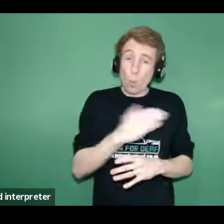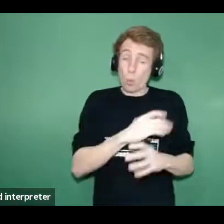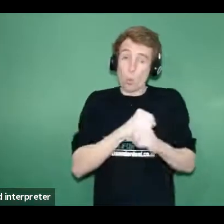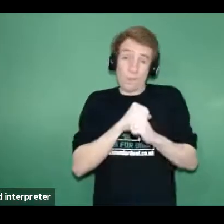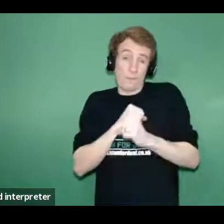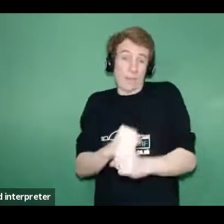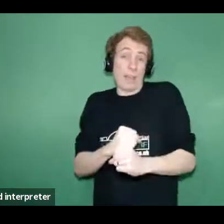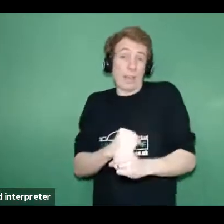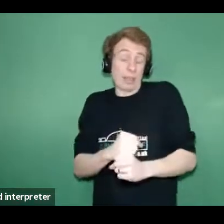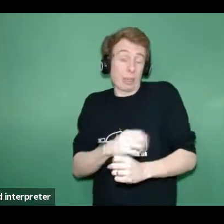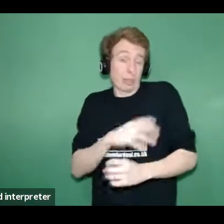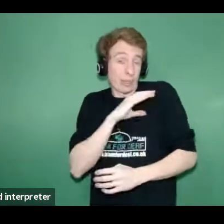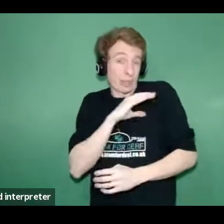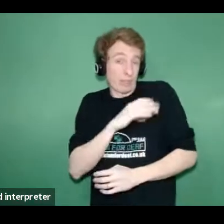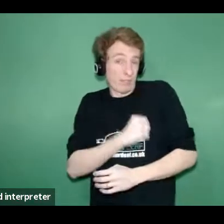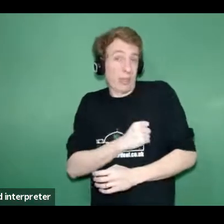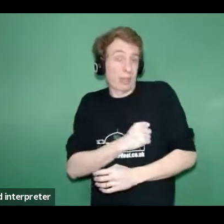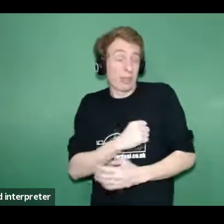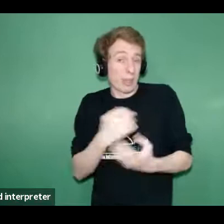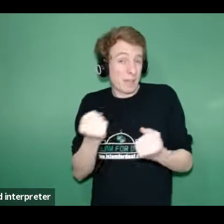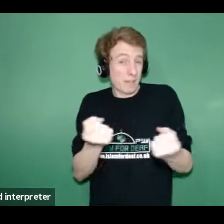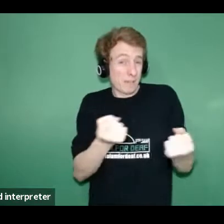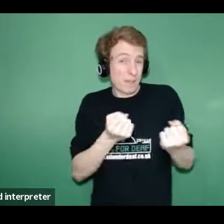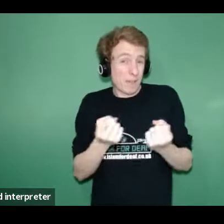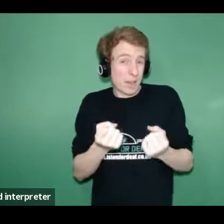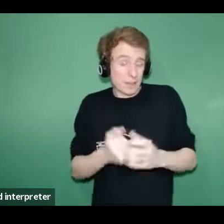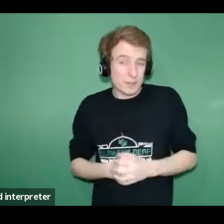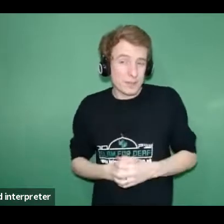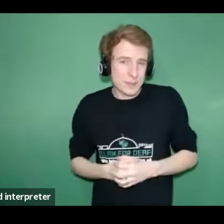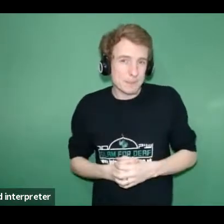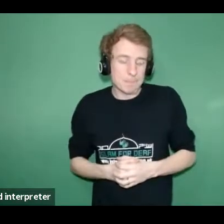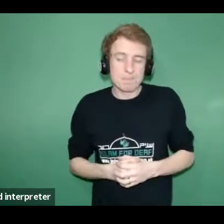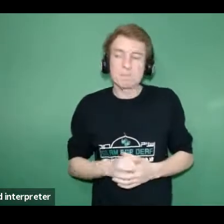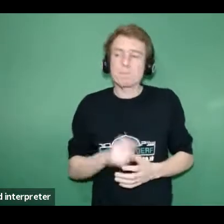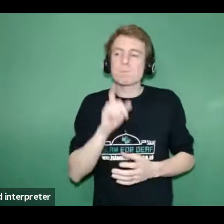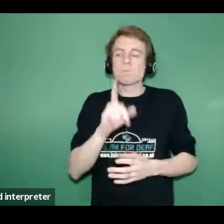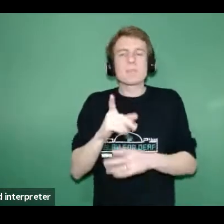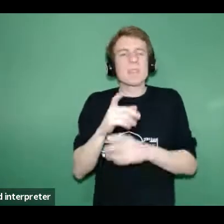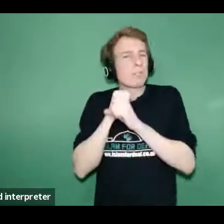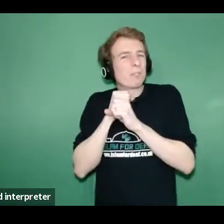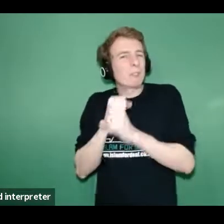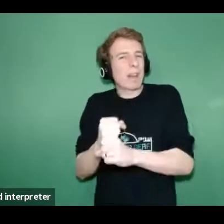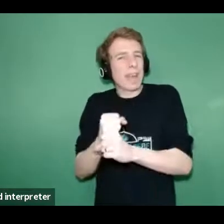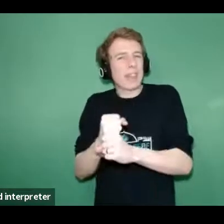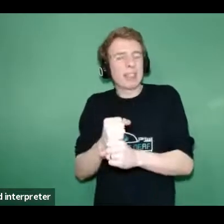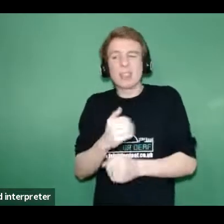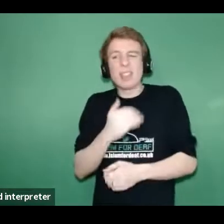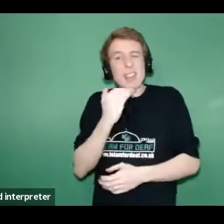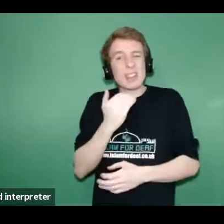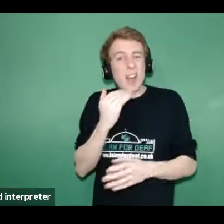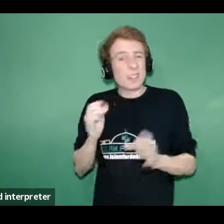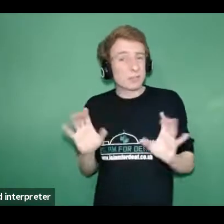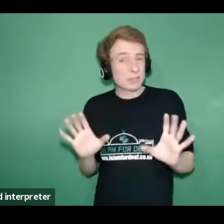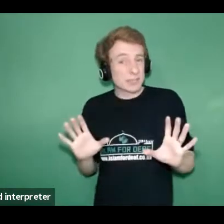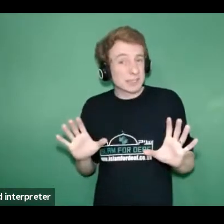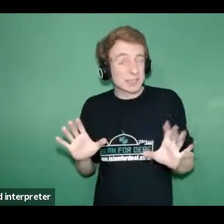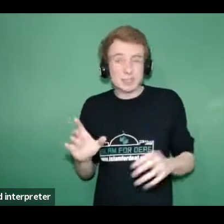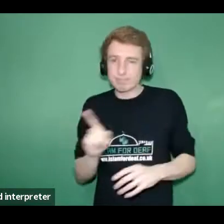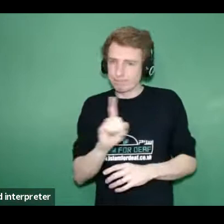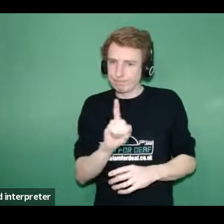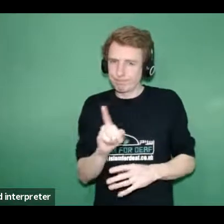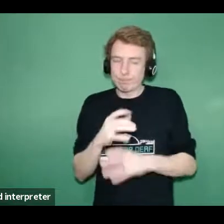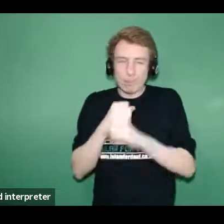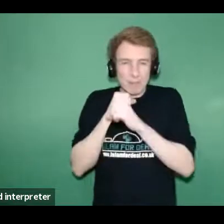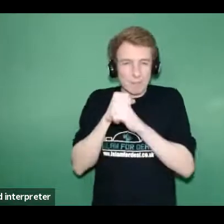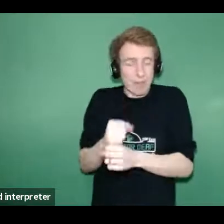it isn't important that they have a type of faith. Rather, what is important is that they have a correct type